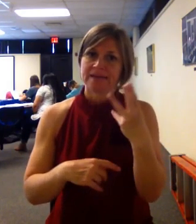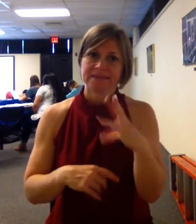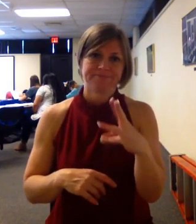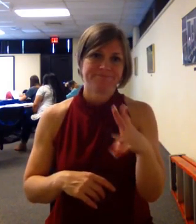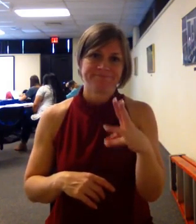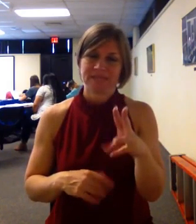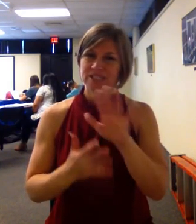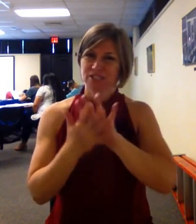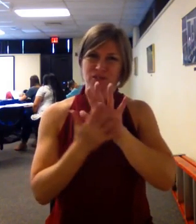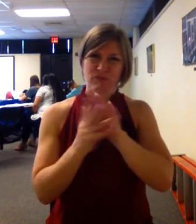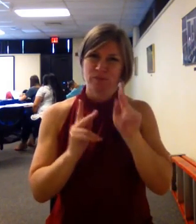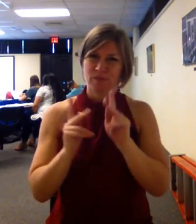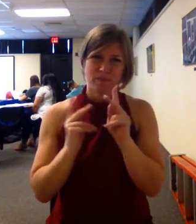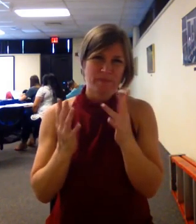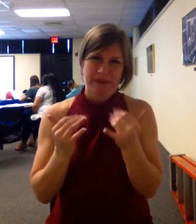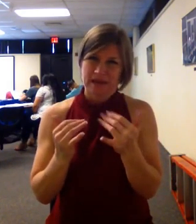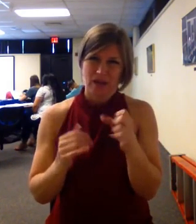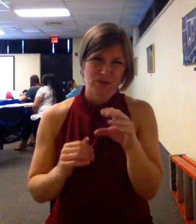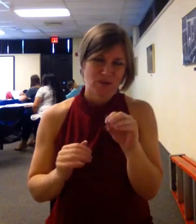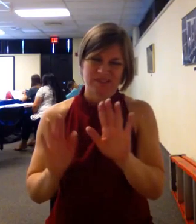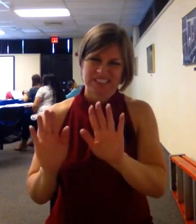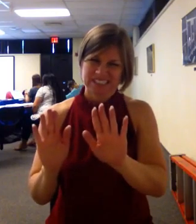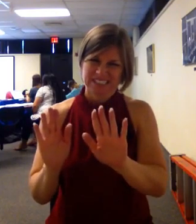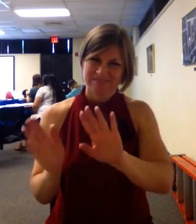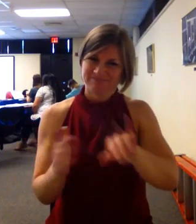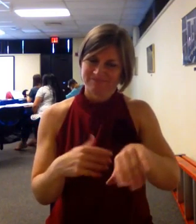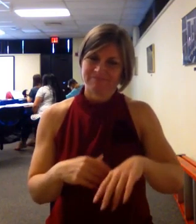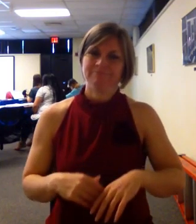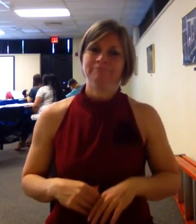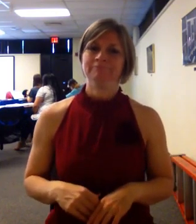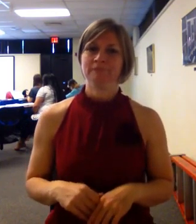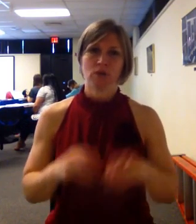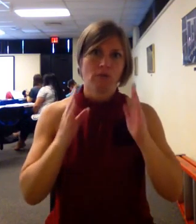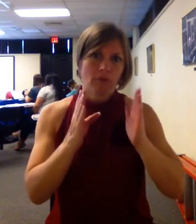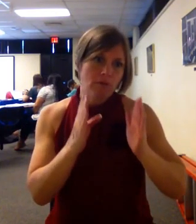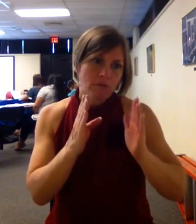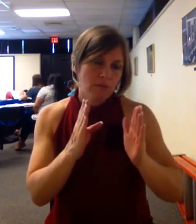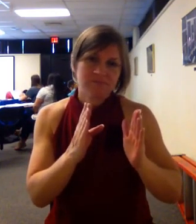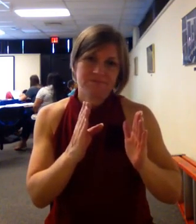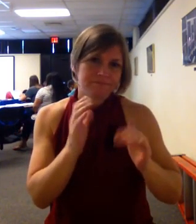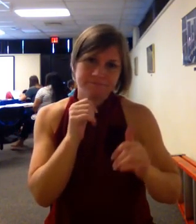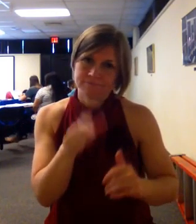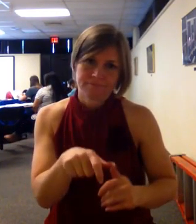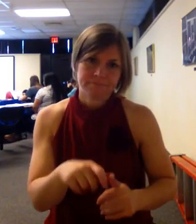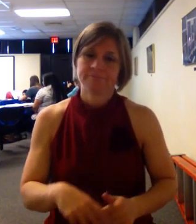students at this point with what we're really trying to accomplish. So don't worry about